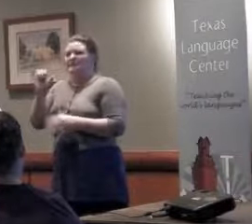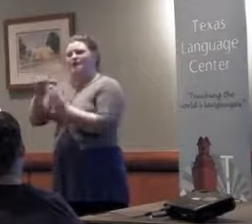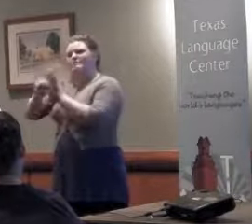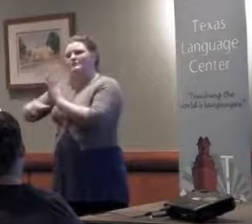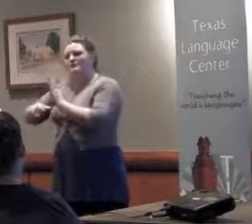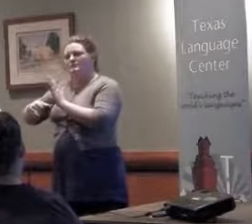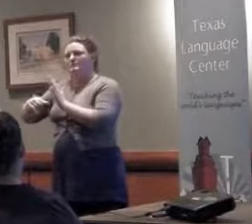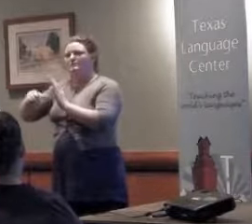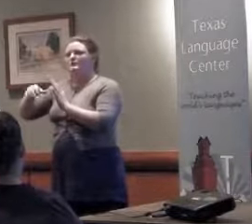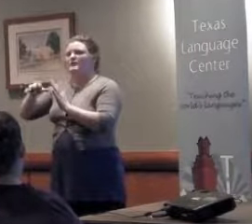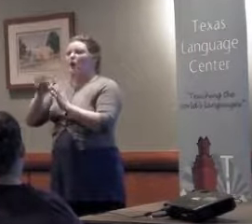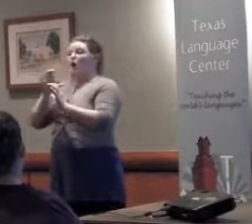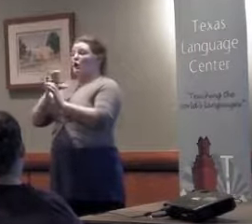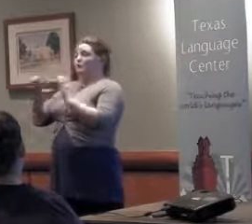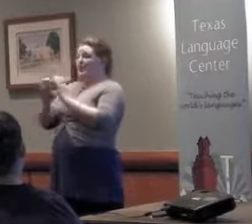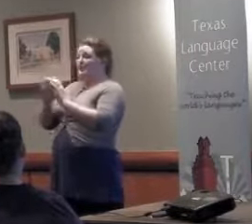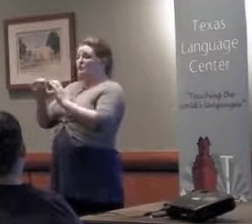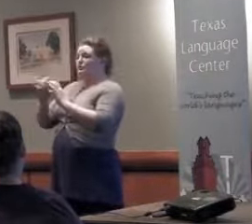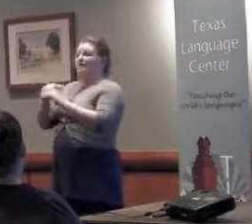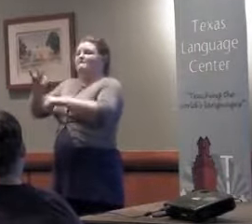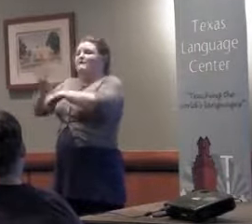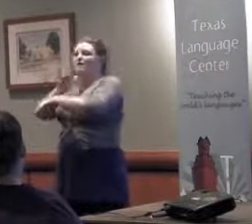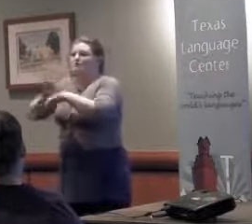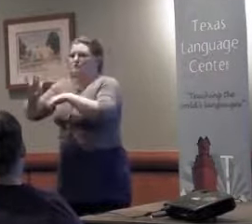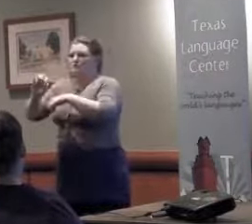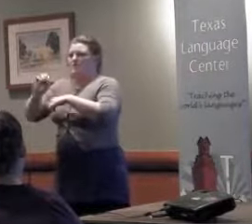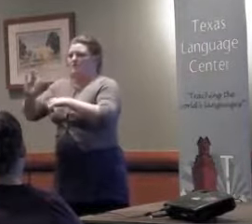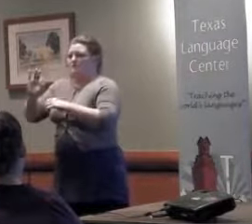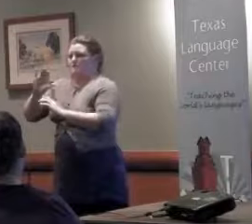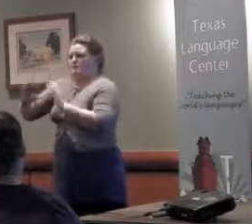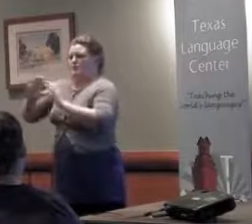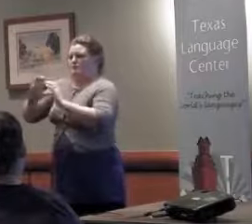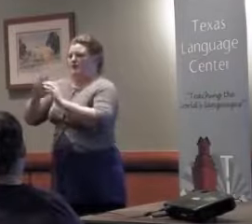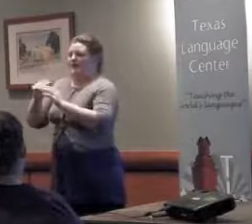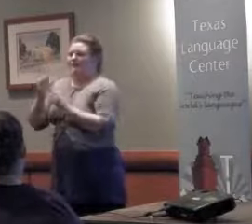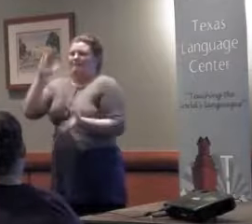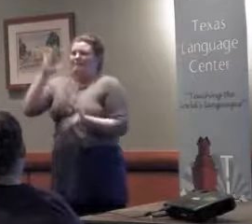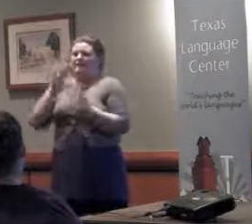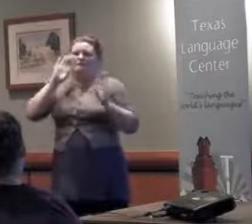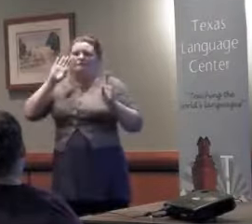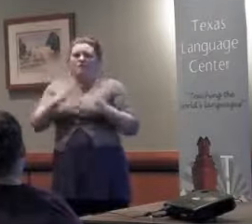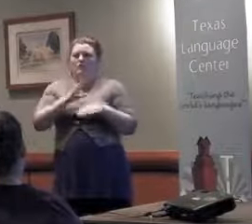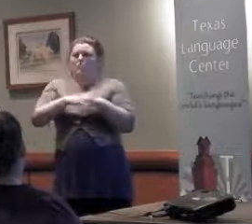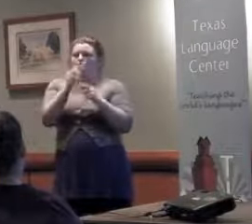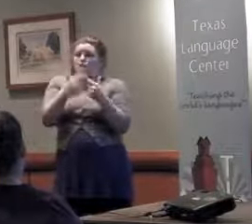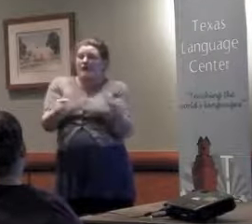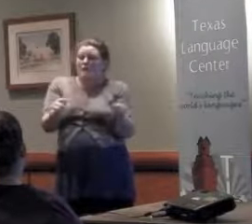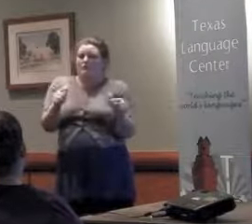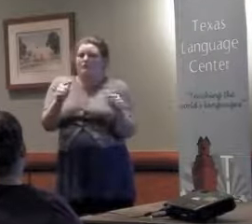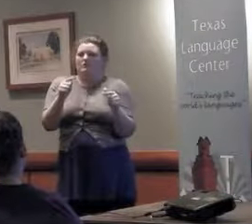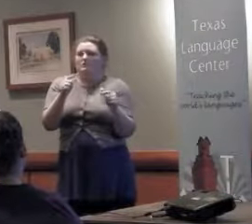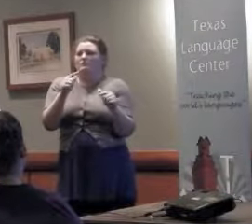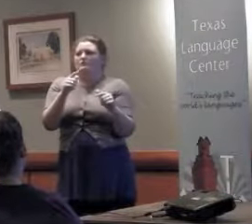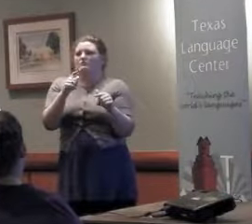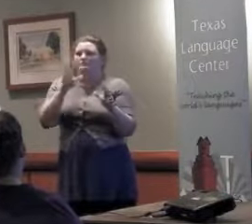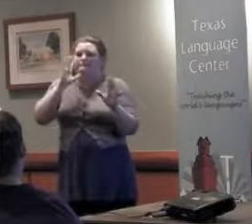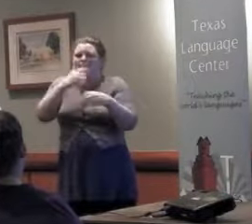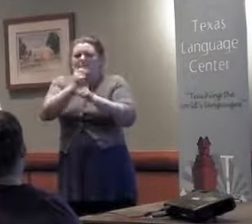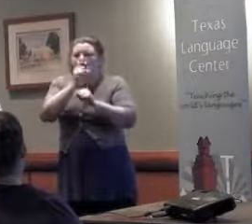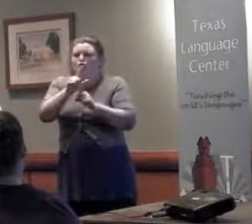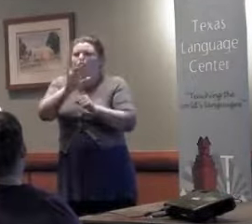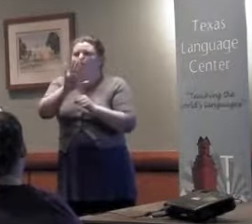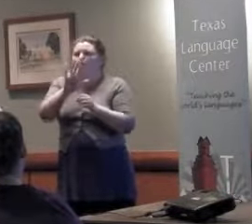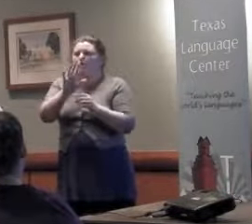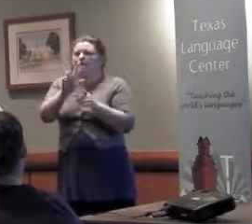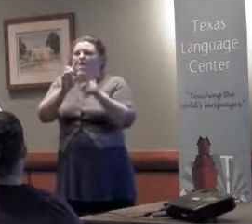emphasis on communication, the function of communication, and less of a focus on grammar instruction or making sure you conjugate your